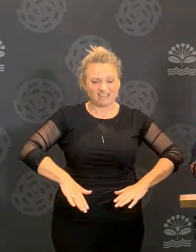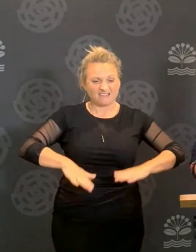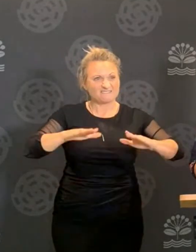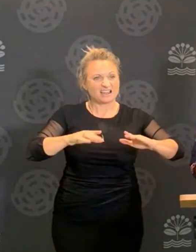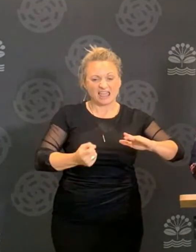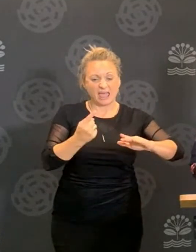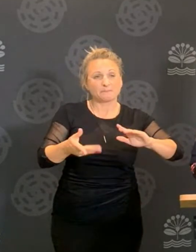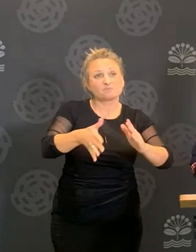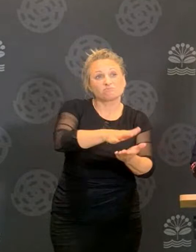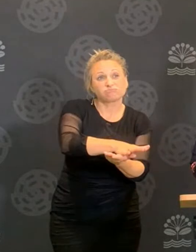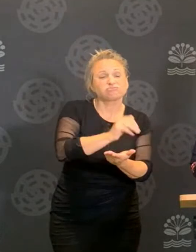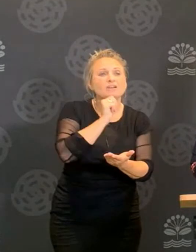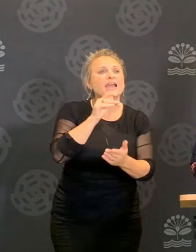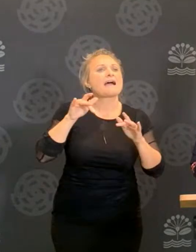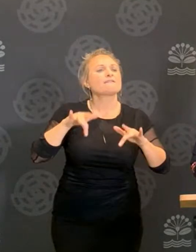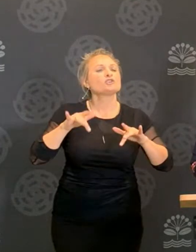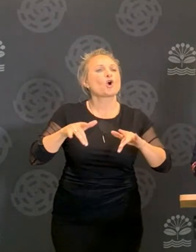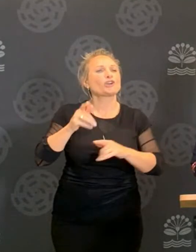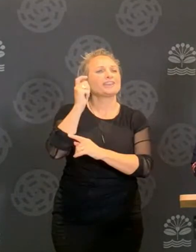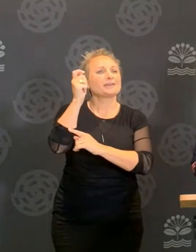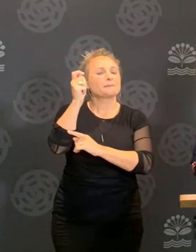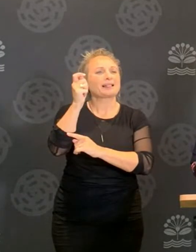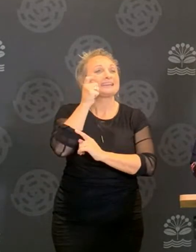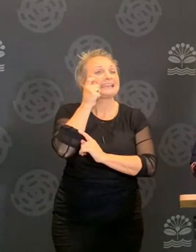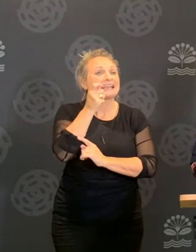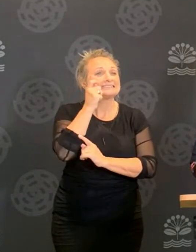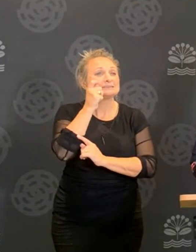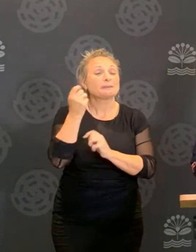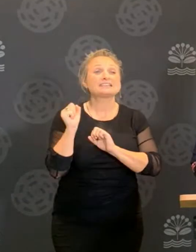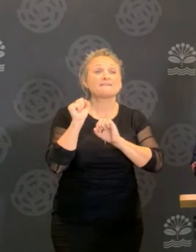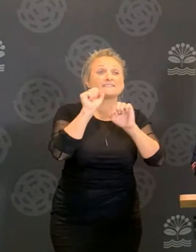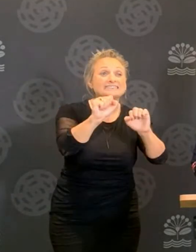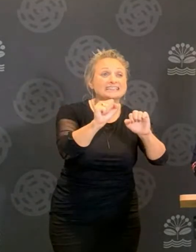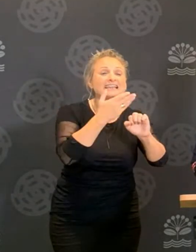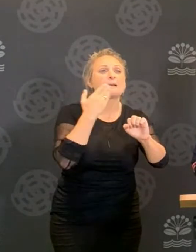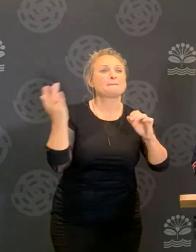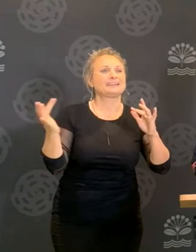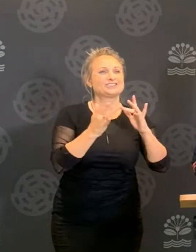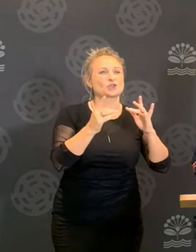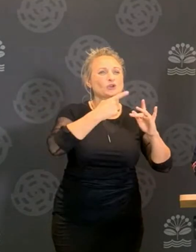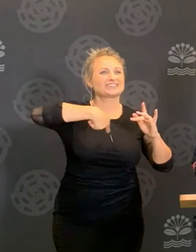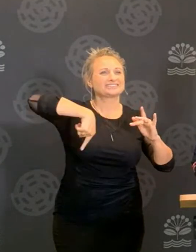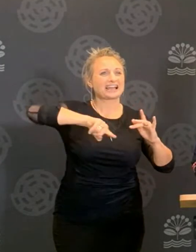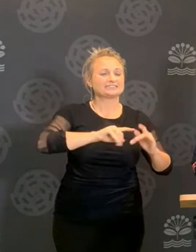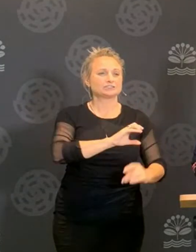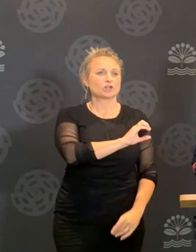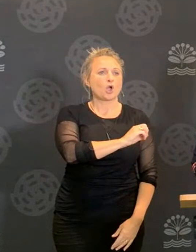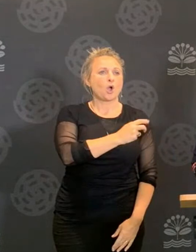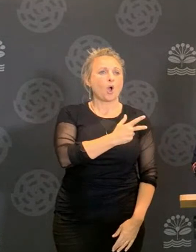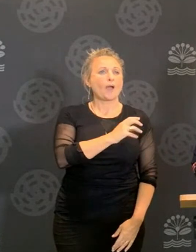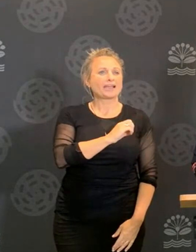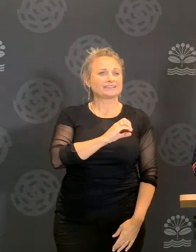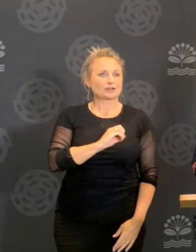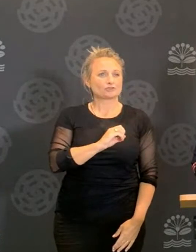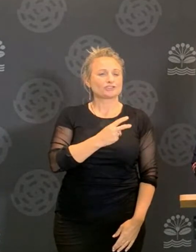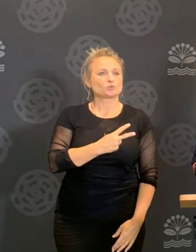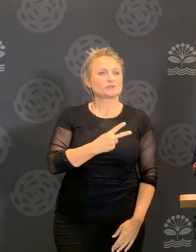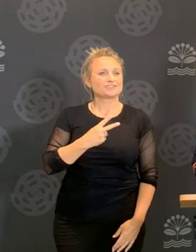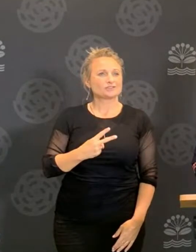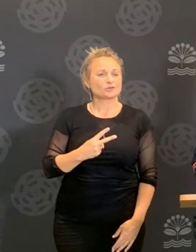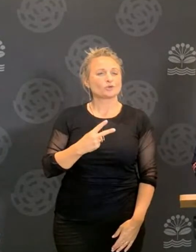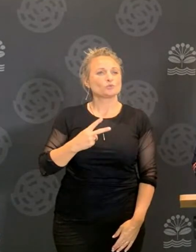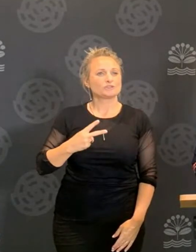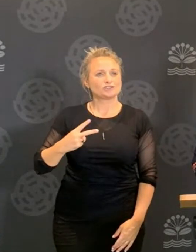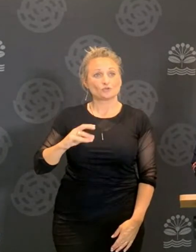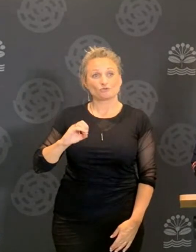an inspector, please reach out to us so that we can organise for that to happen. And you can do that on our 0800 22